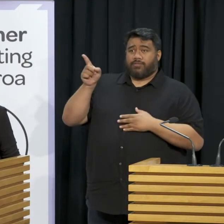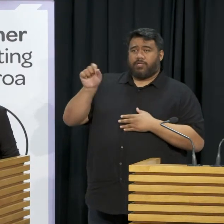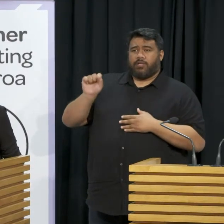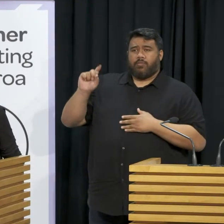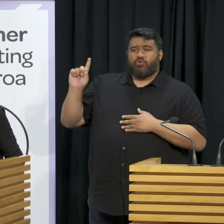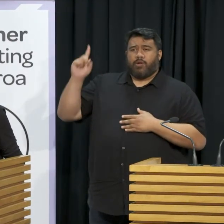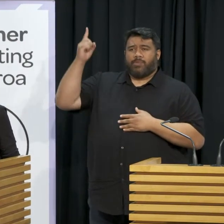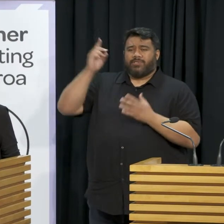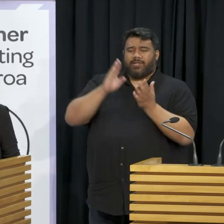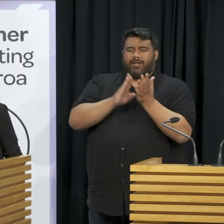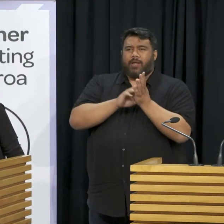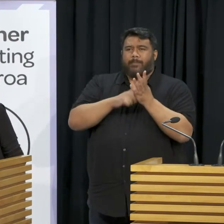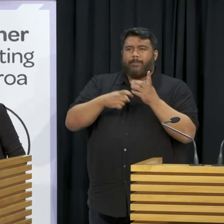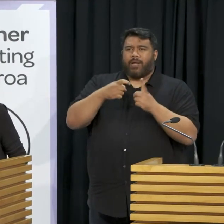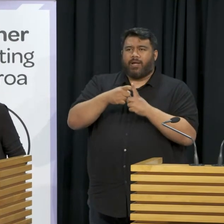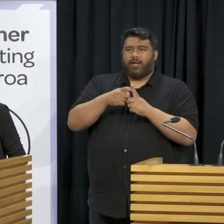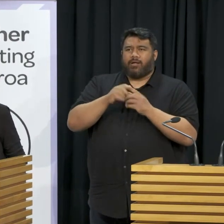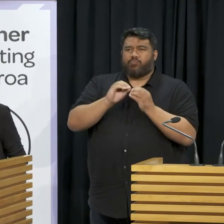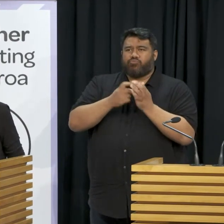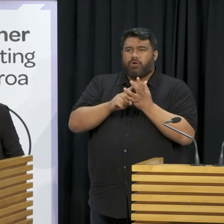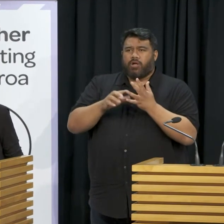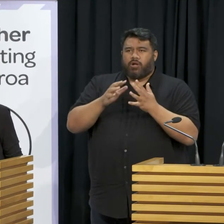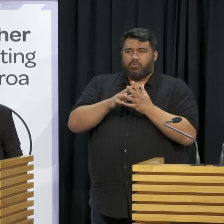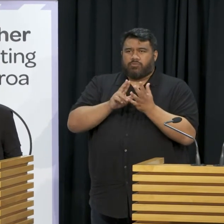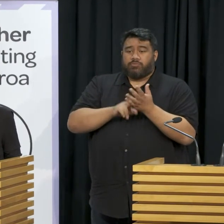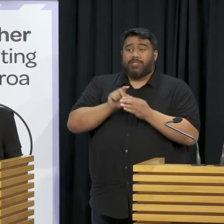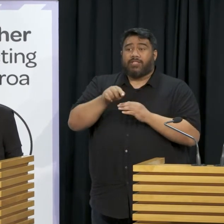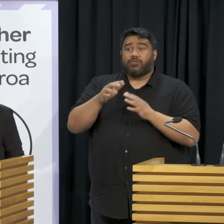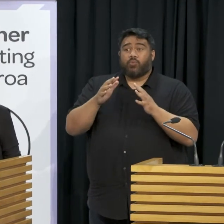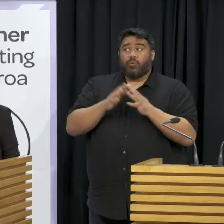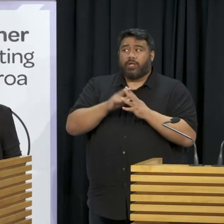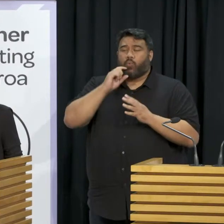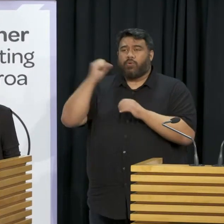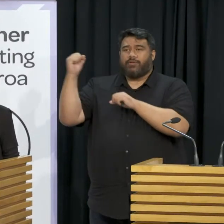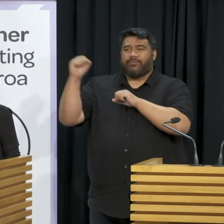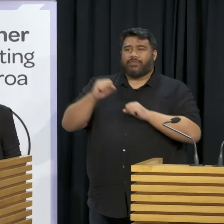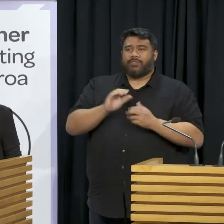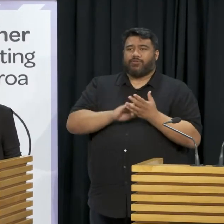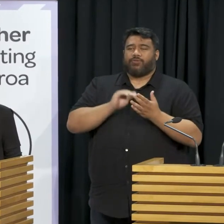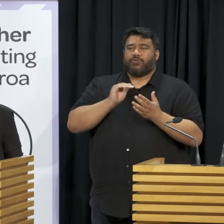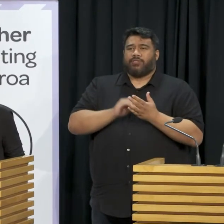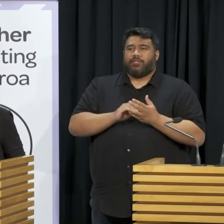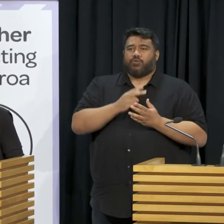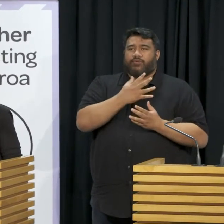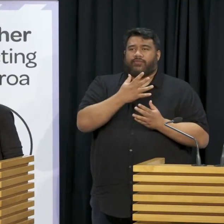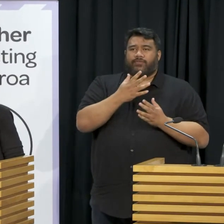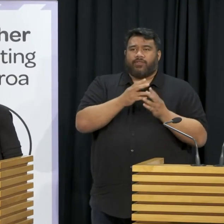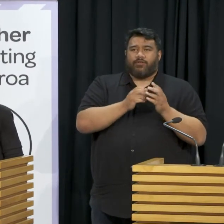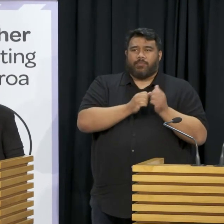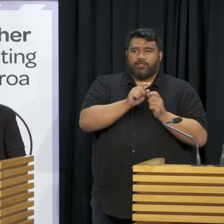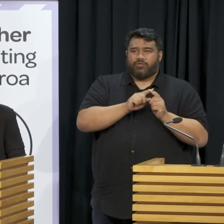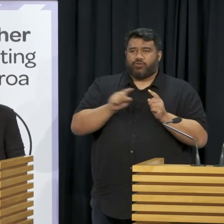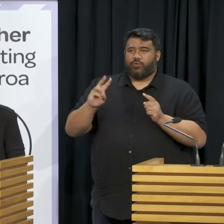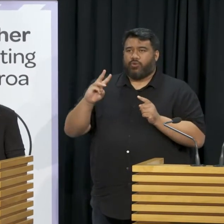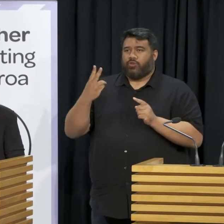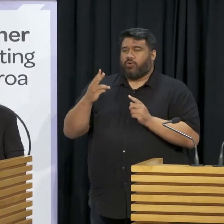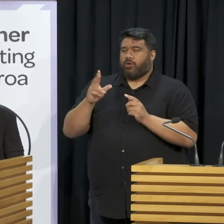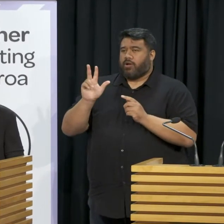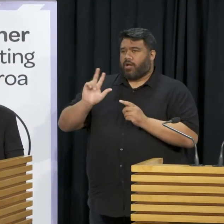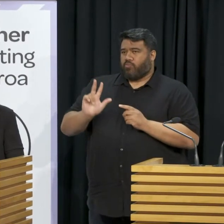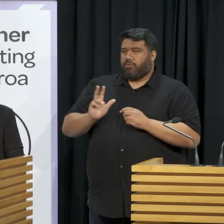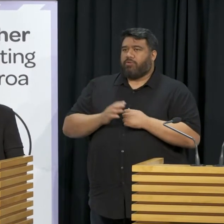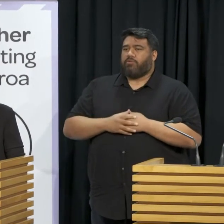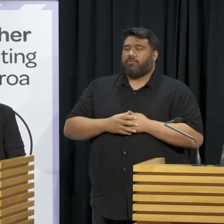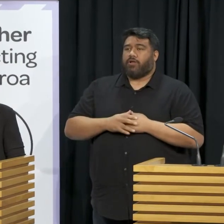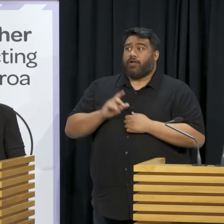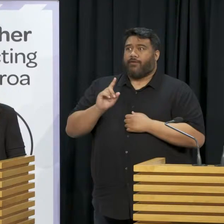Brown will visit New Zealand next week, from the 25th of March to the 3rd of April. He'll be the first international leader to visit New Zealand